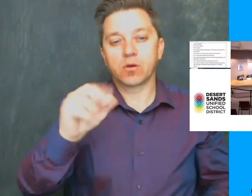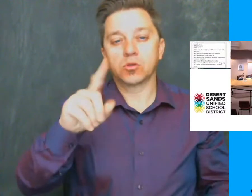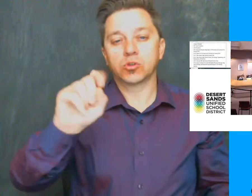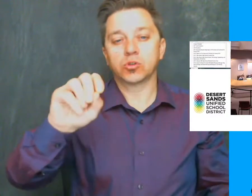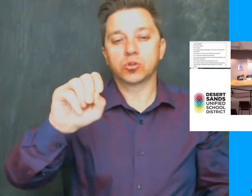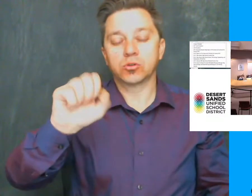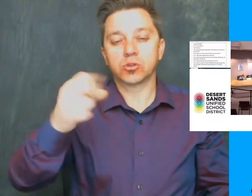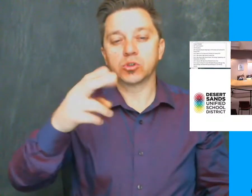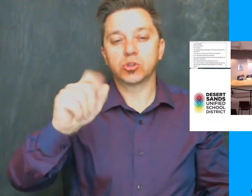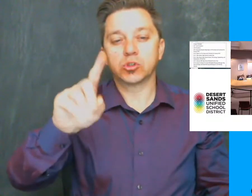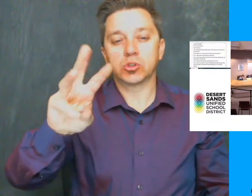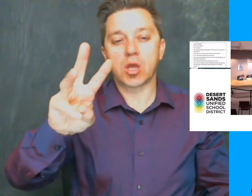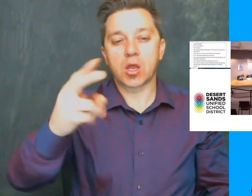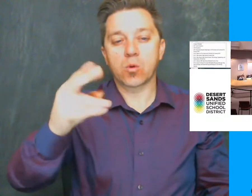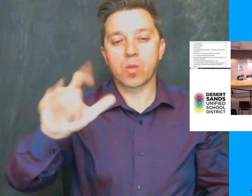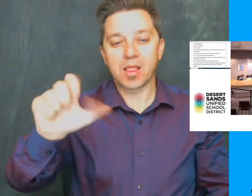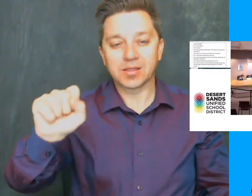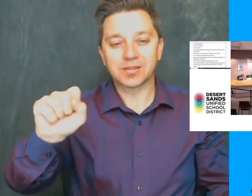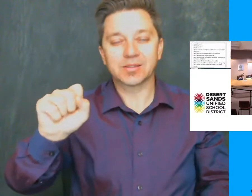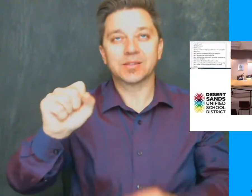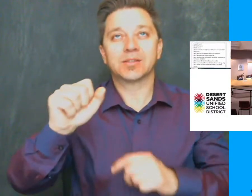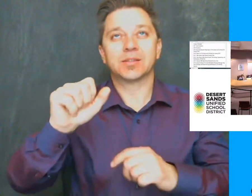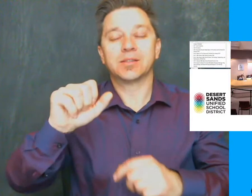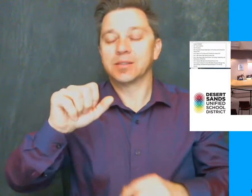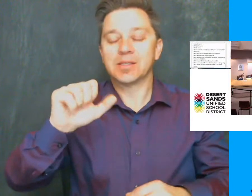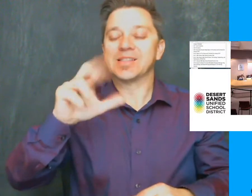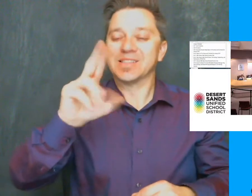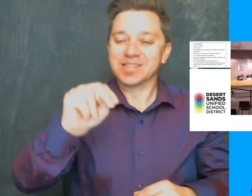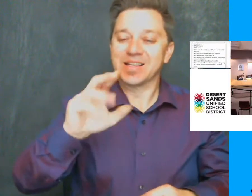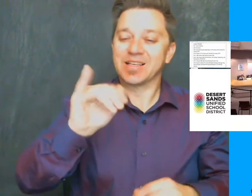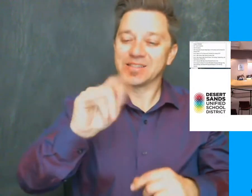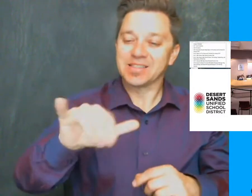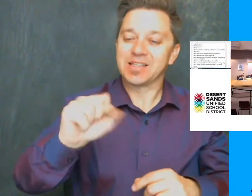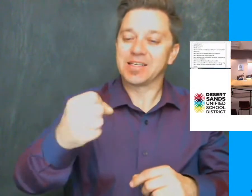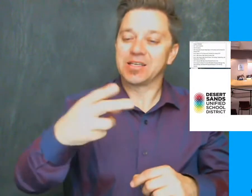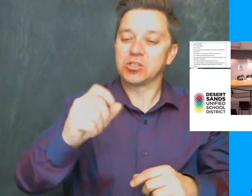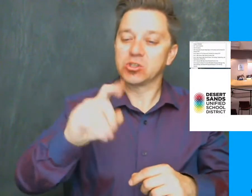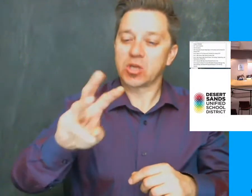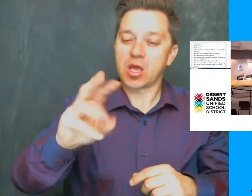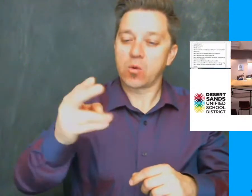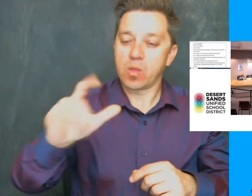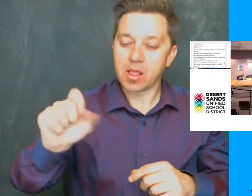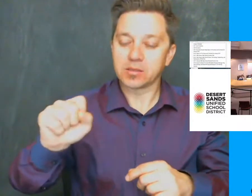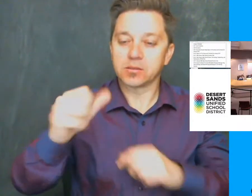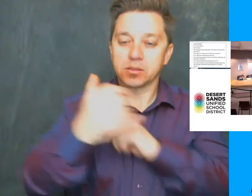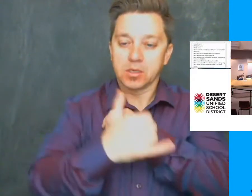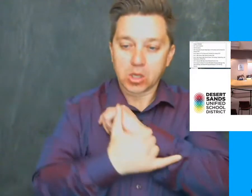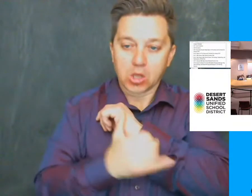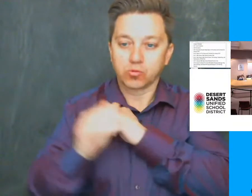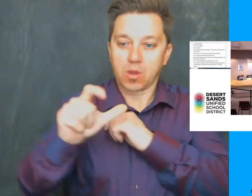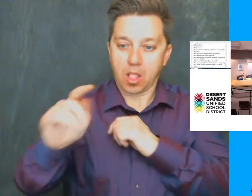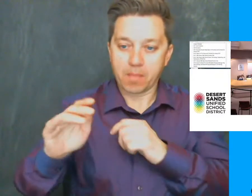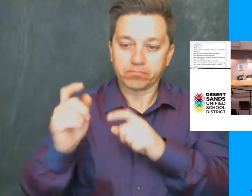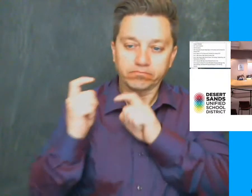Country, Sun City Shadow Hills Country Club, donated